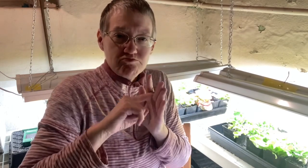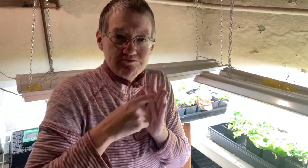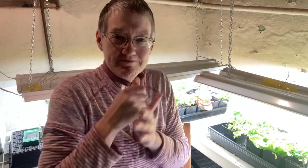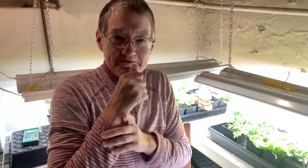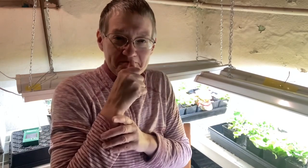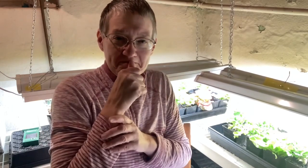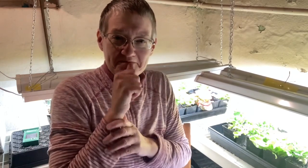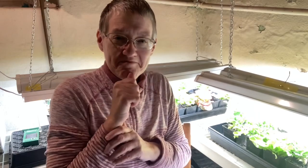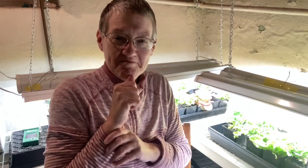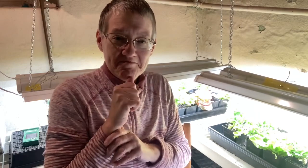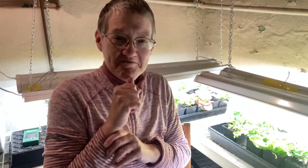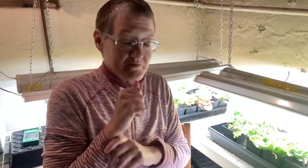turning yellow.